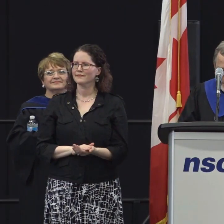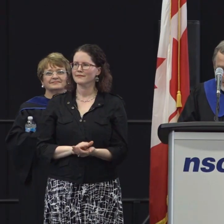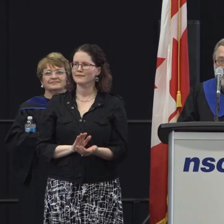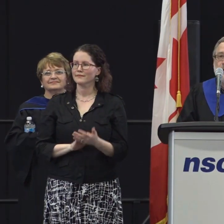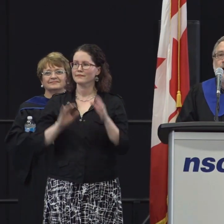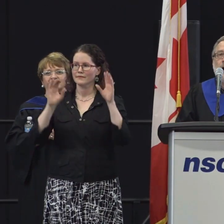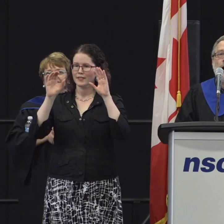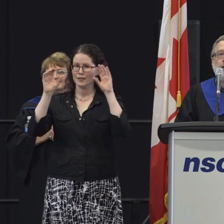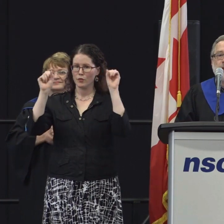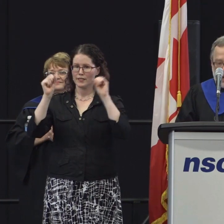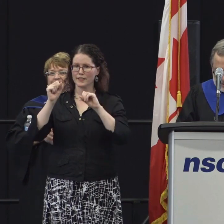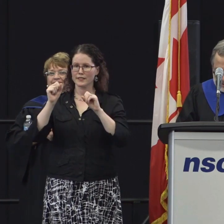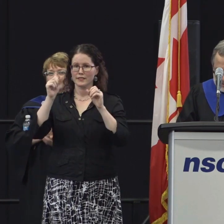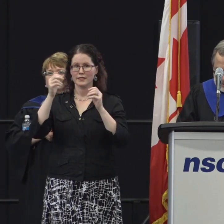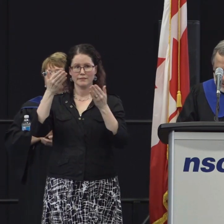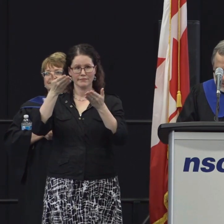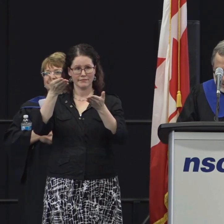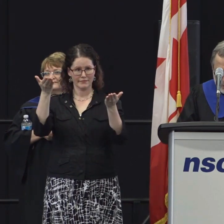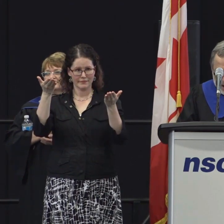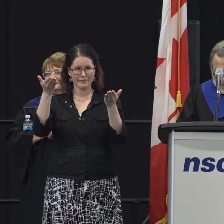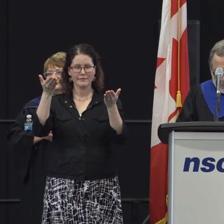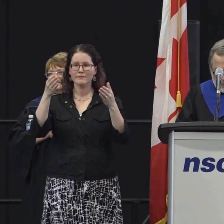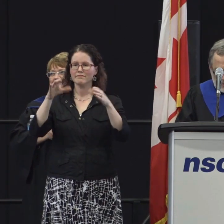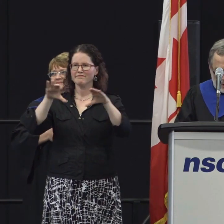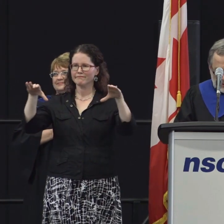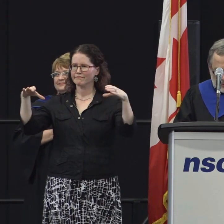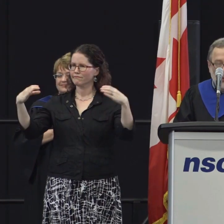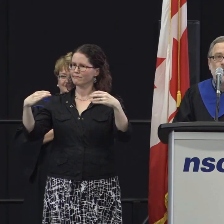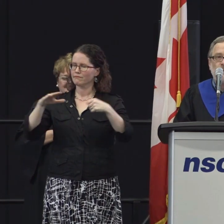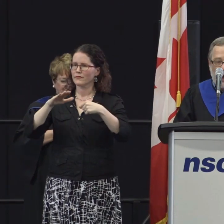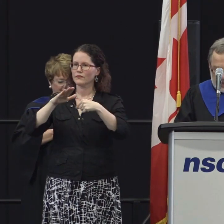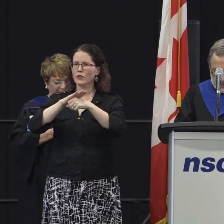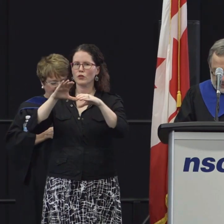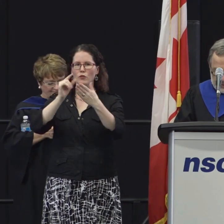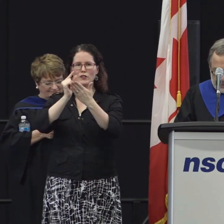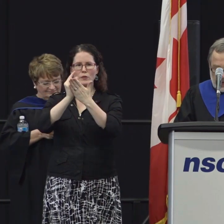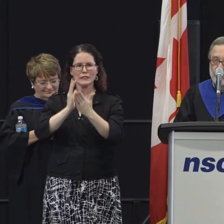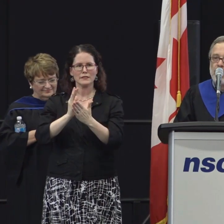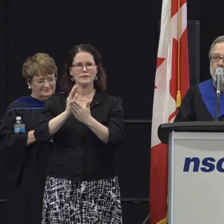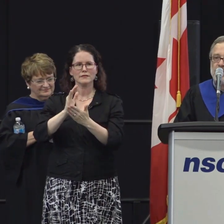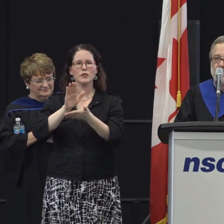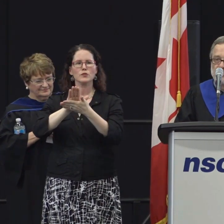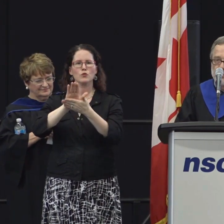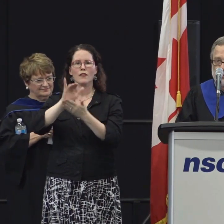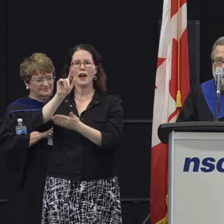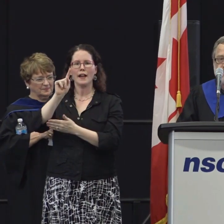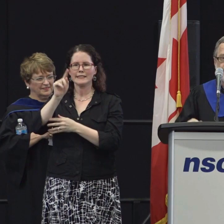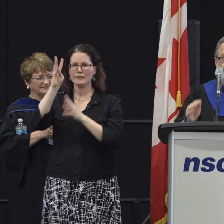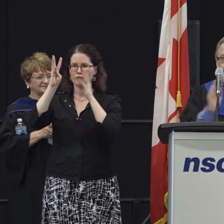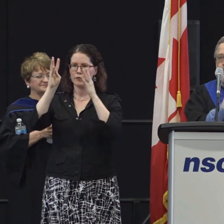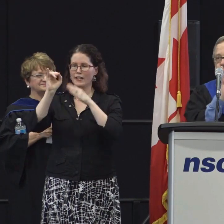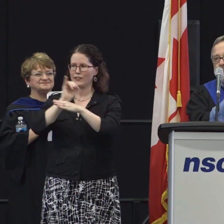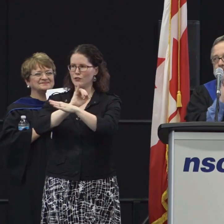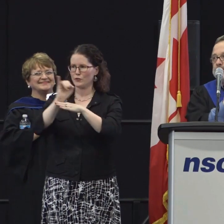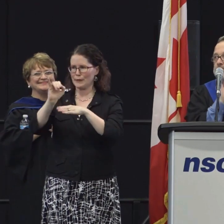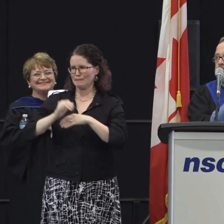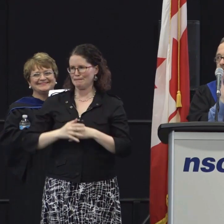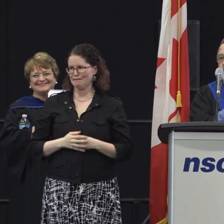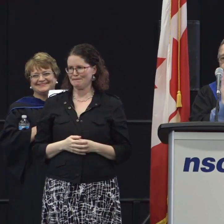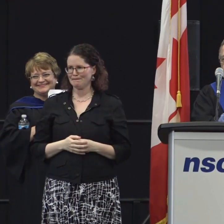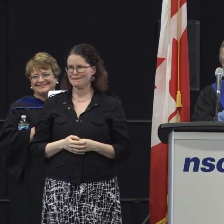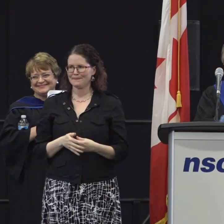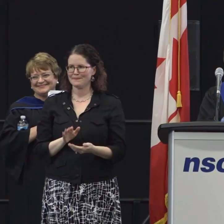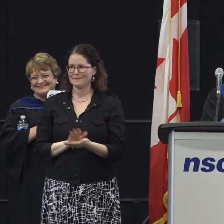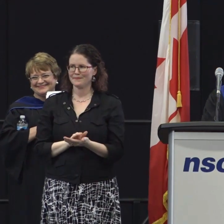Mr. President, honored guests, the graduates of the School of IT and Creative Industries.